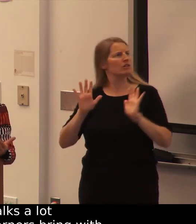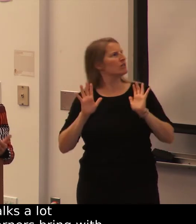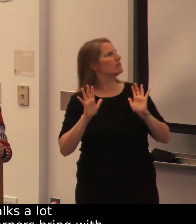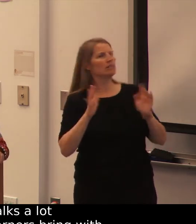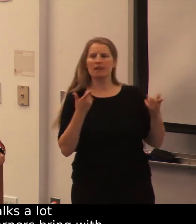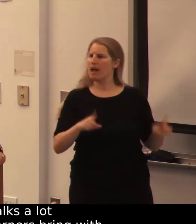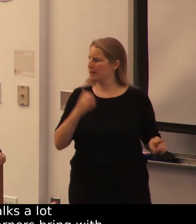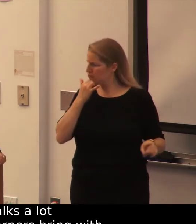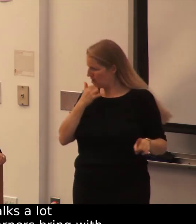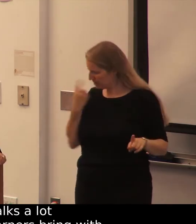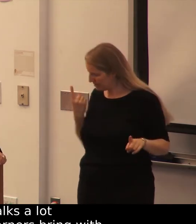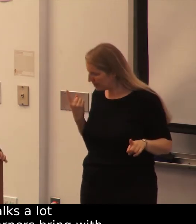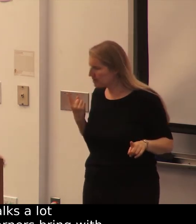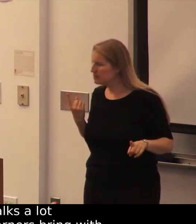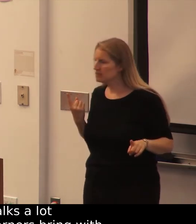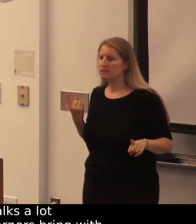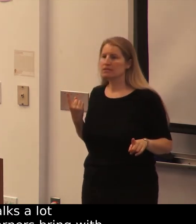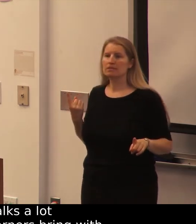Ooh.